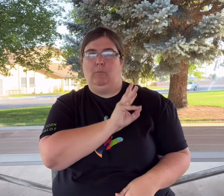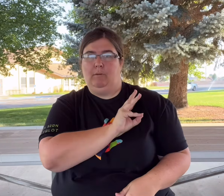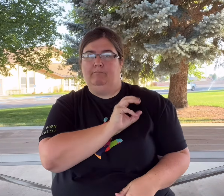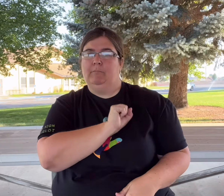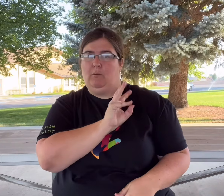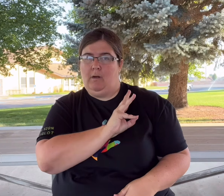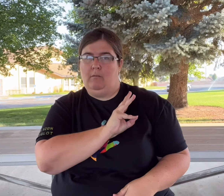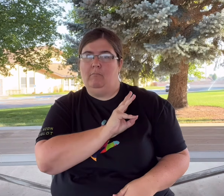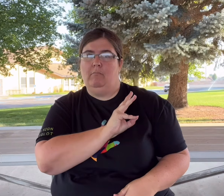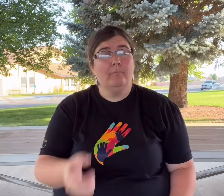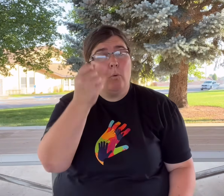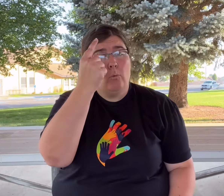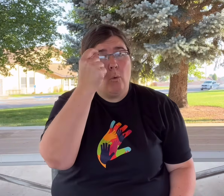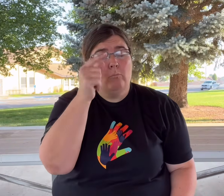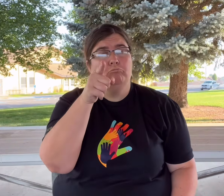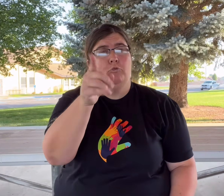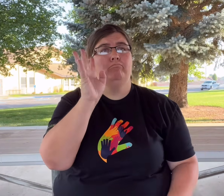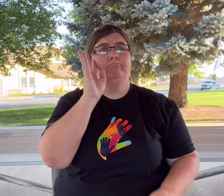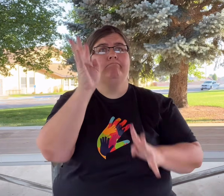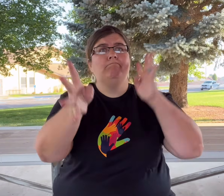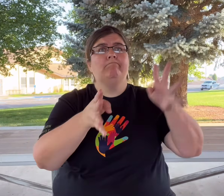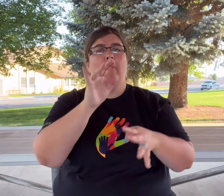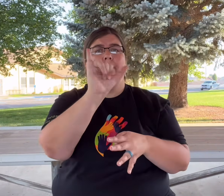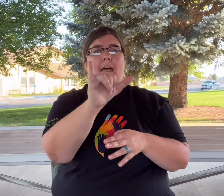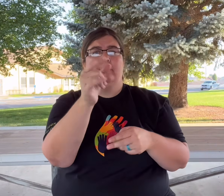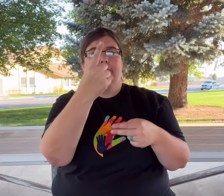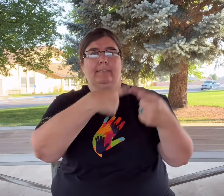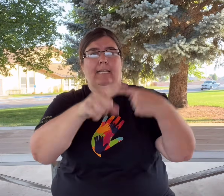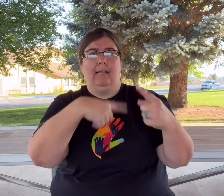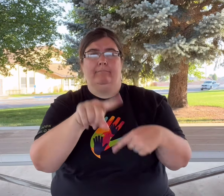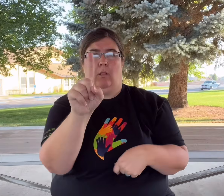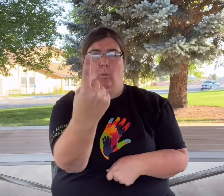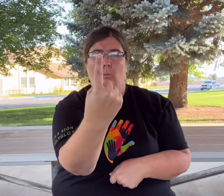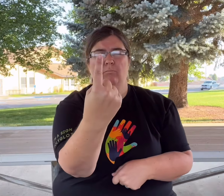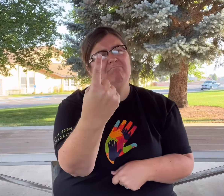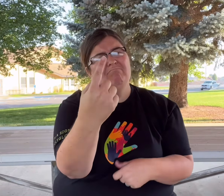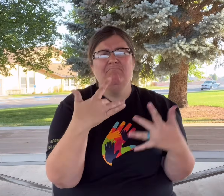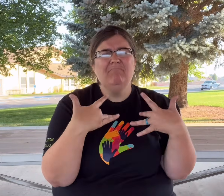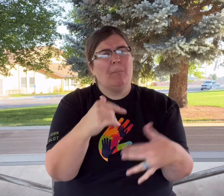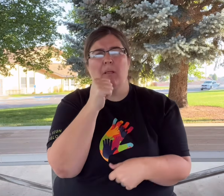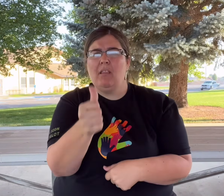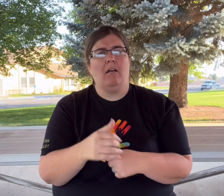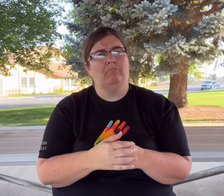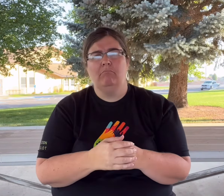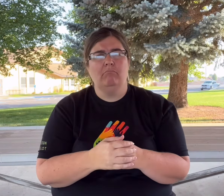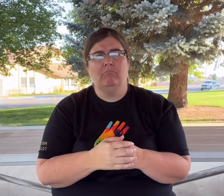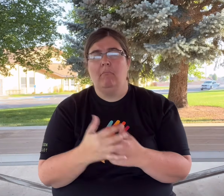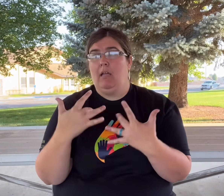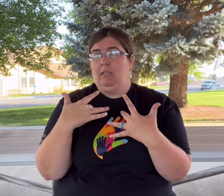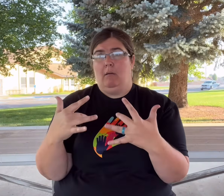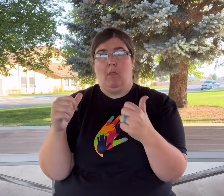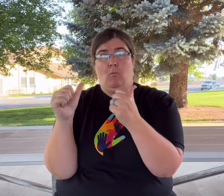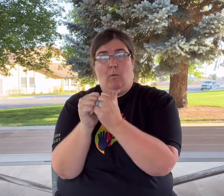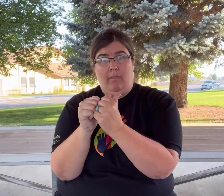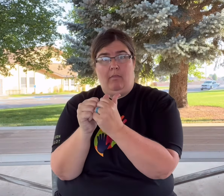that lecture, SW. Now understand, would you make up that sign by yourself typically? No, typically you